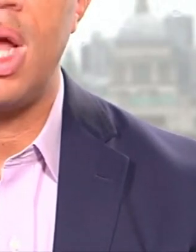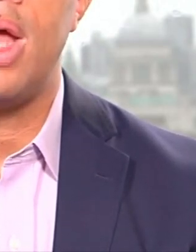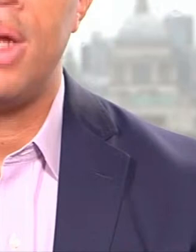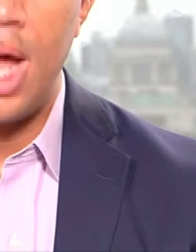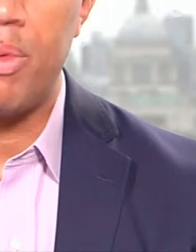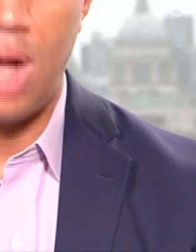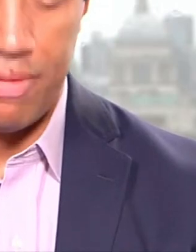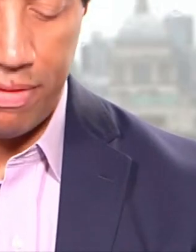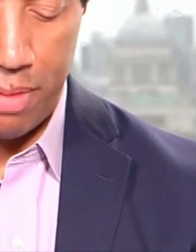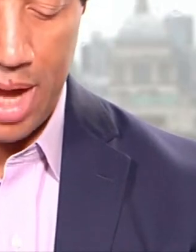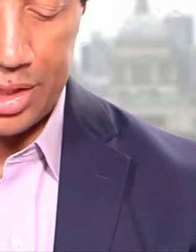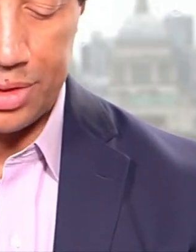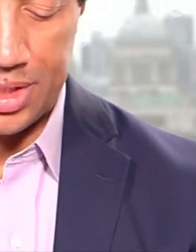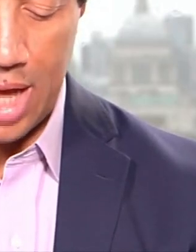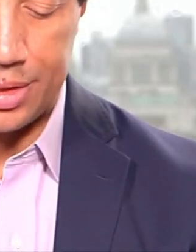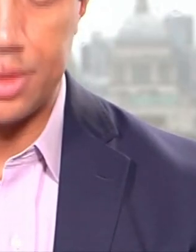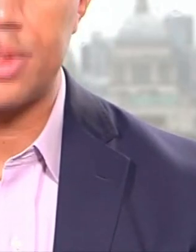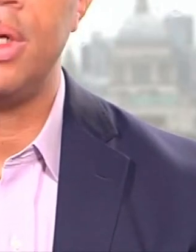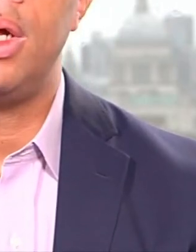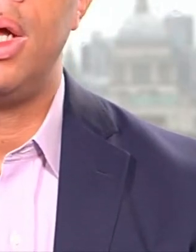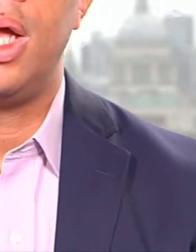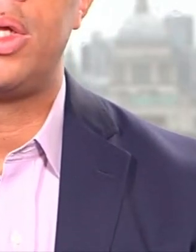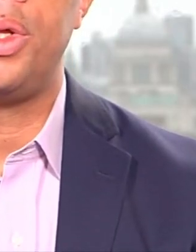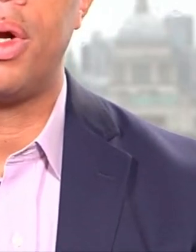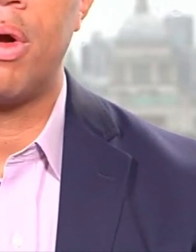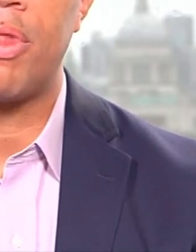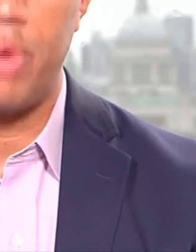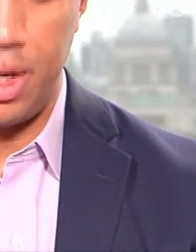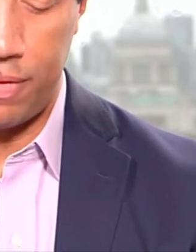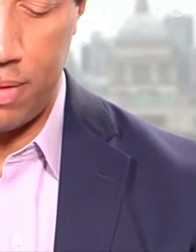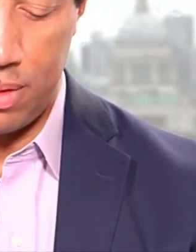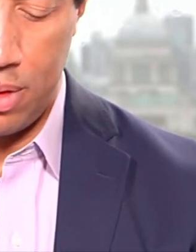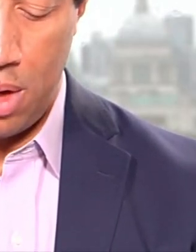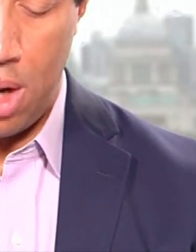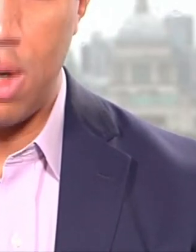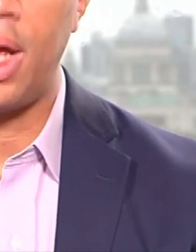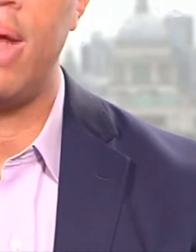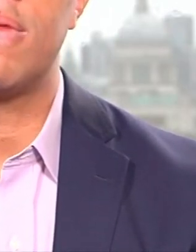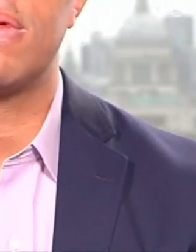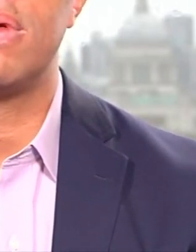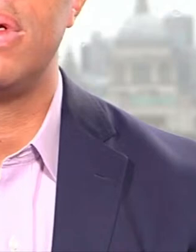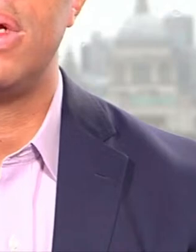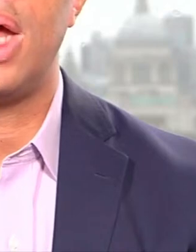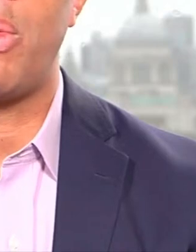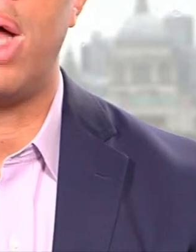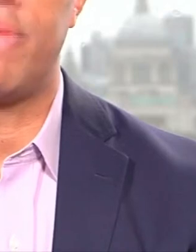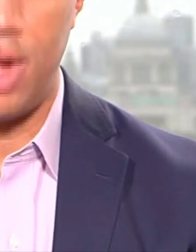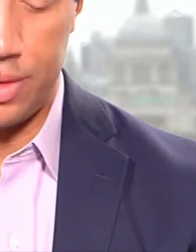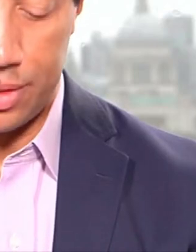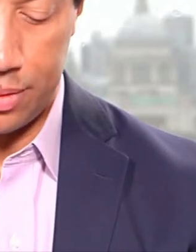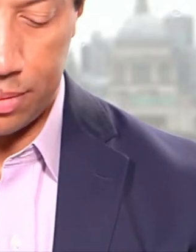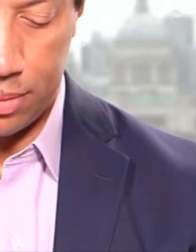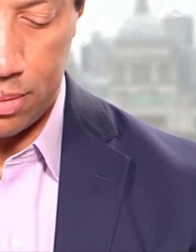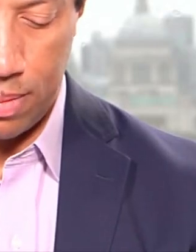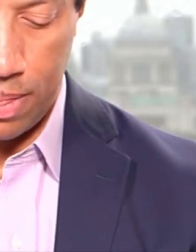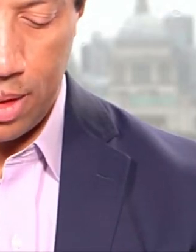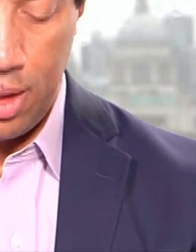to, and recover from natural disasters, including earthquakes, hurricanes, and